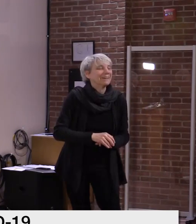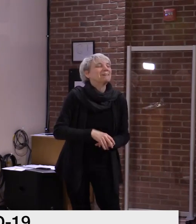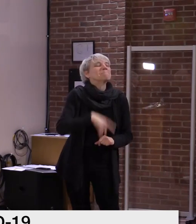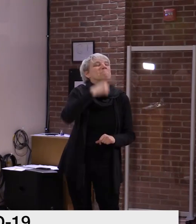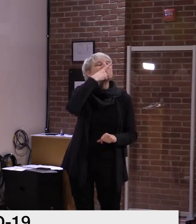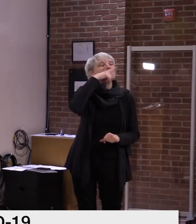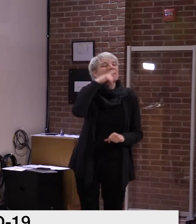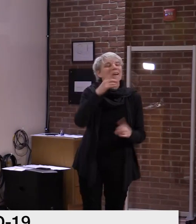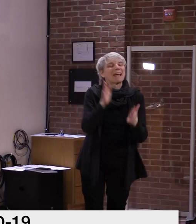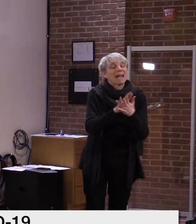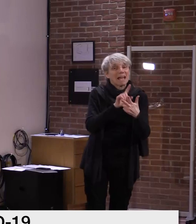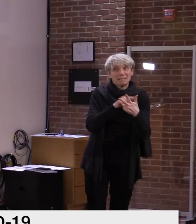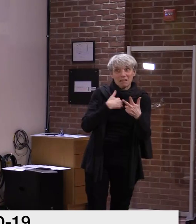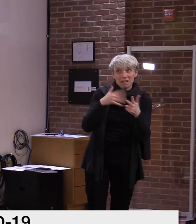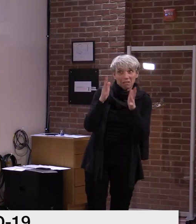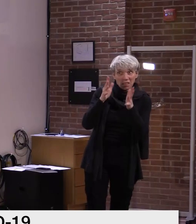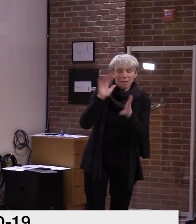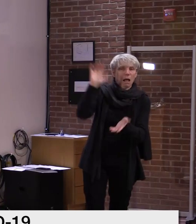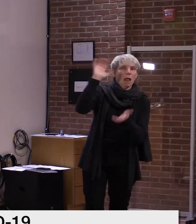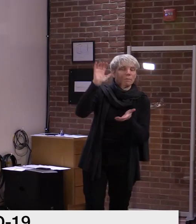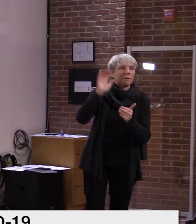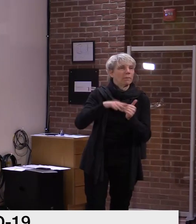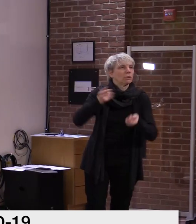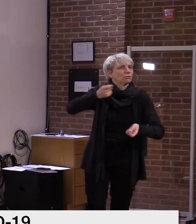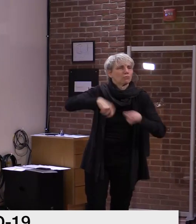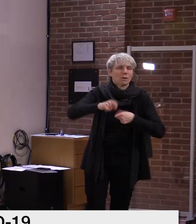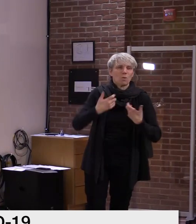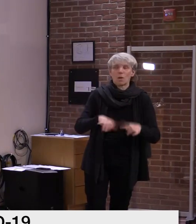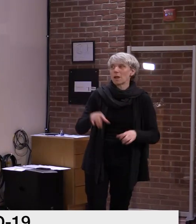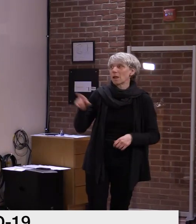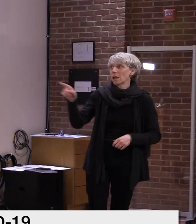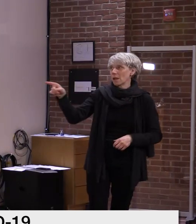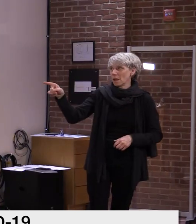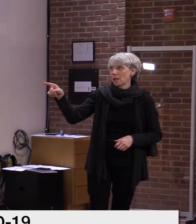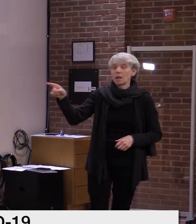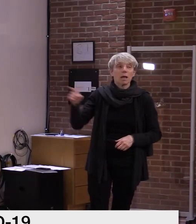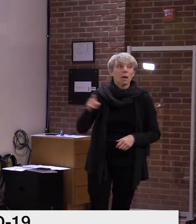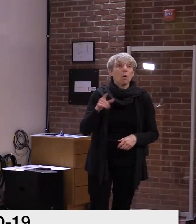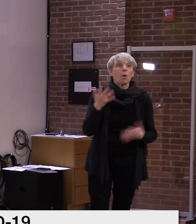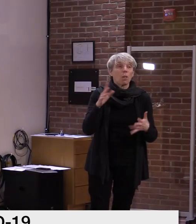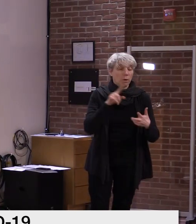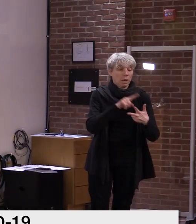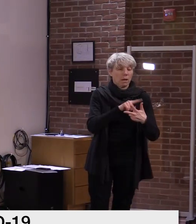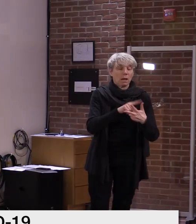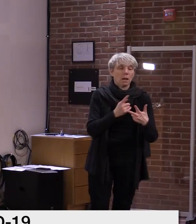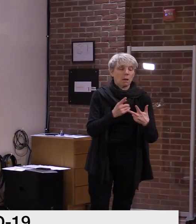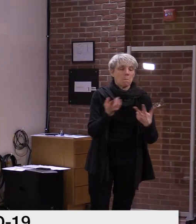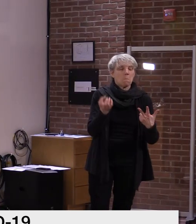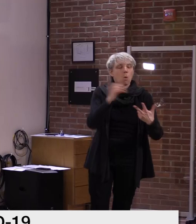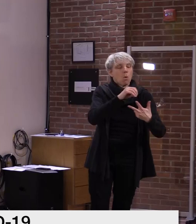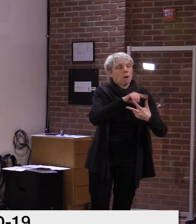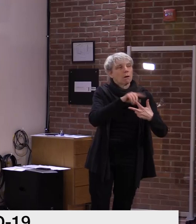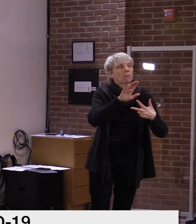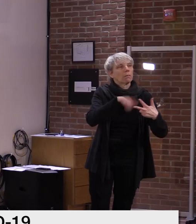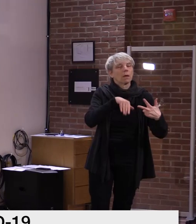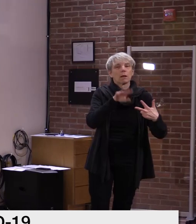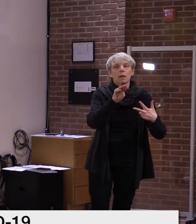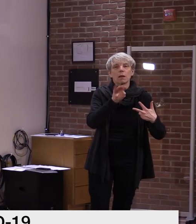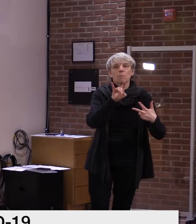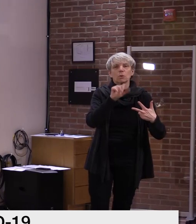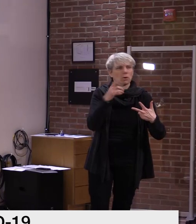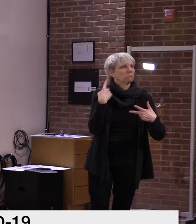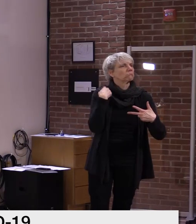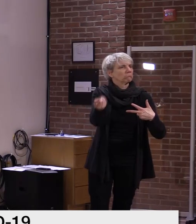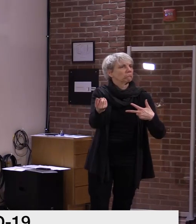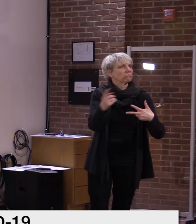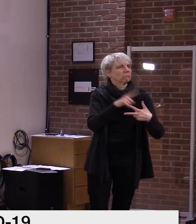program than trade any vaccine up. We actually get more Pfizer now than Moderna. Yeah, we do get more Pfizer now than we do Moderna.